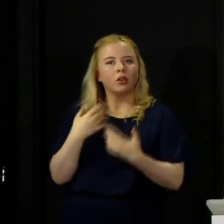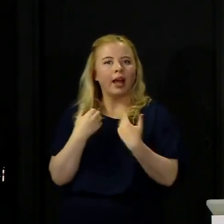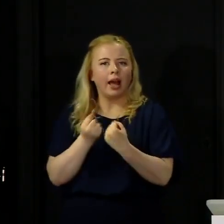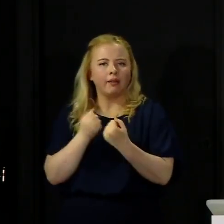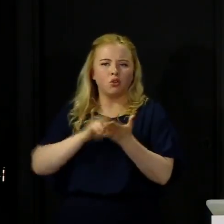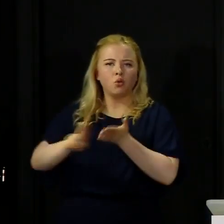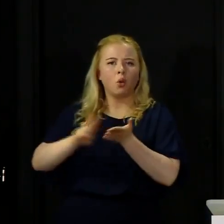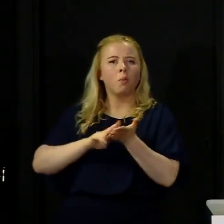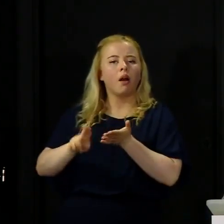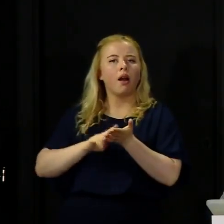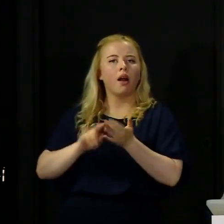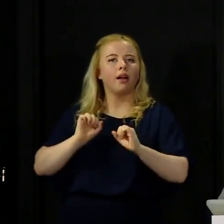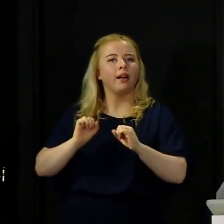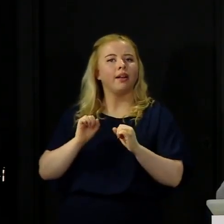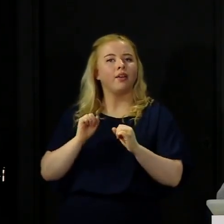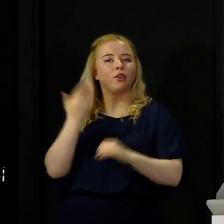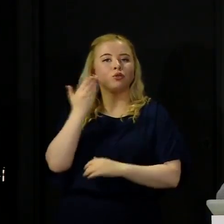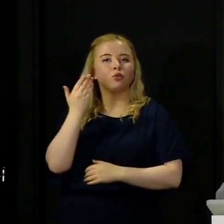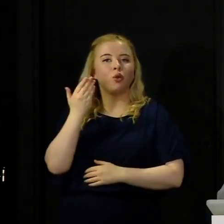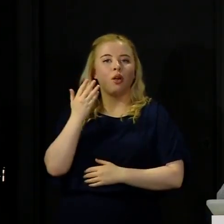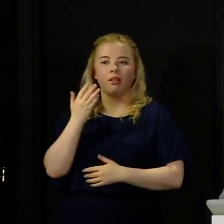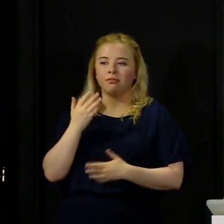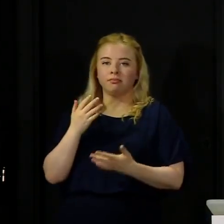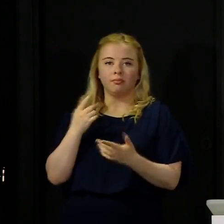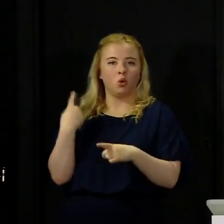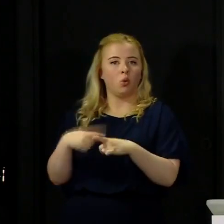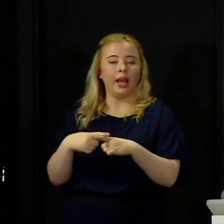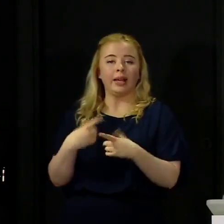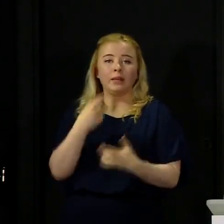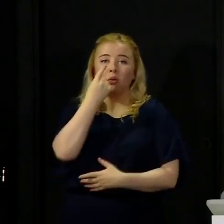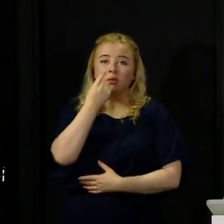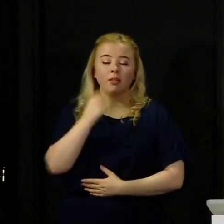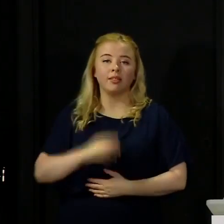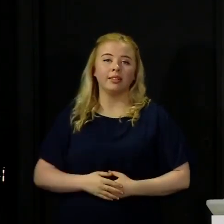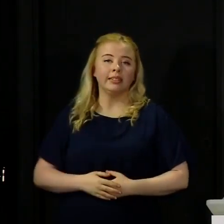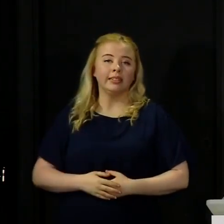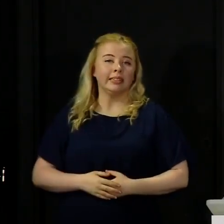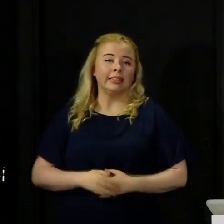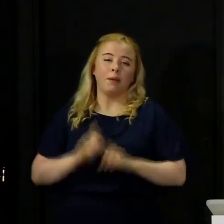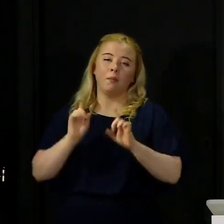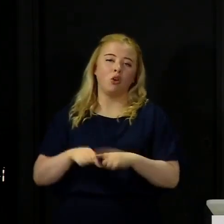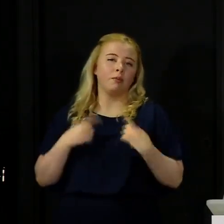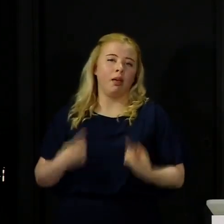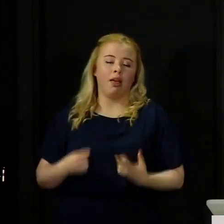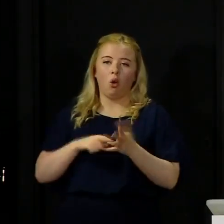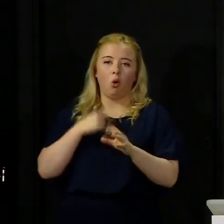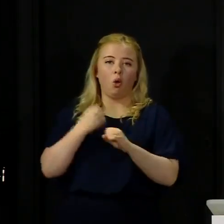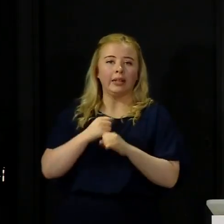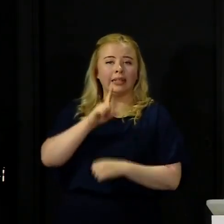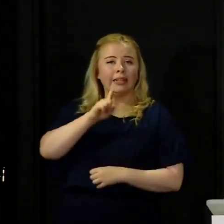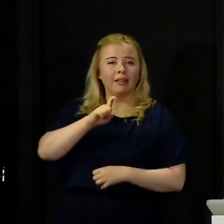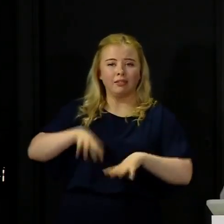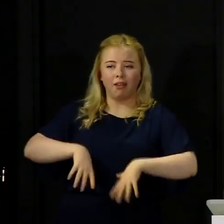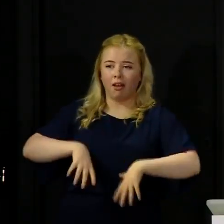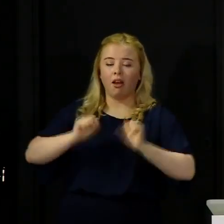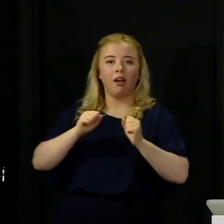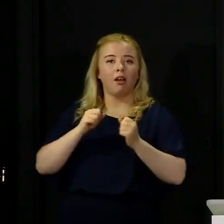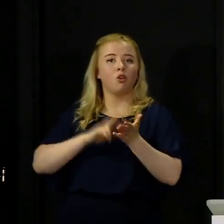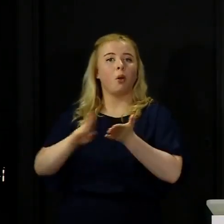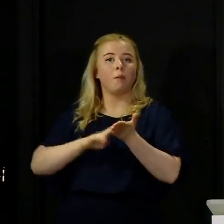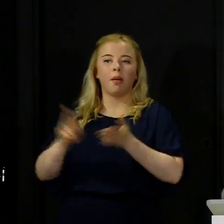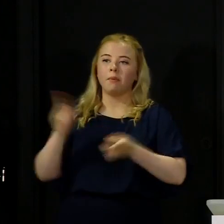much normality in their schooling as quickly as possible. Now, it will not be possible from the 11th of August to have schools operating